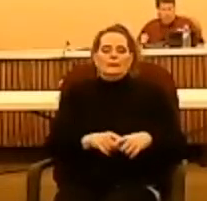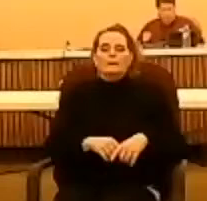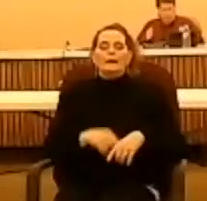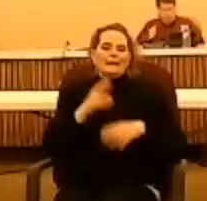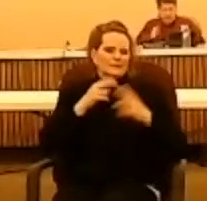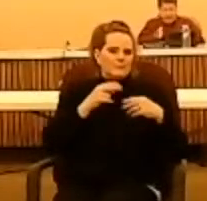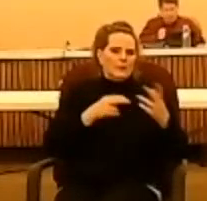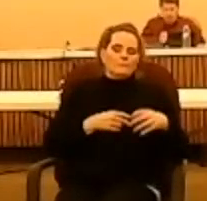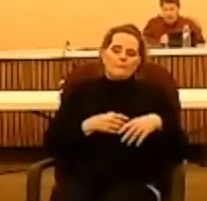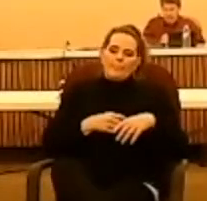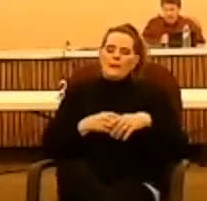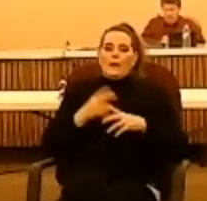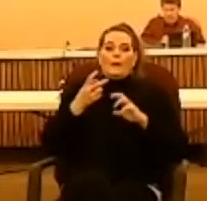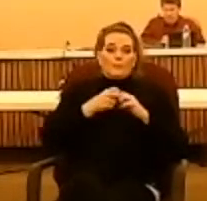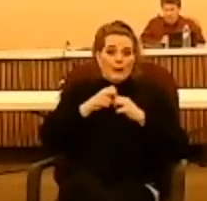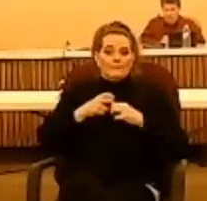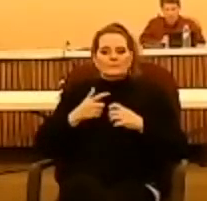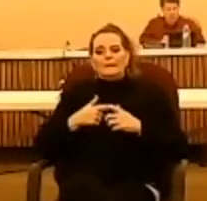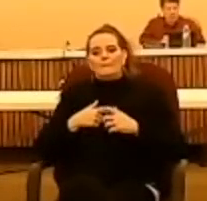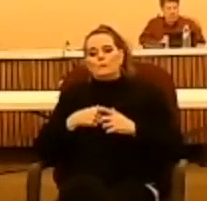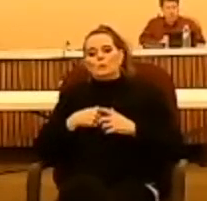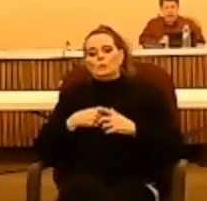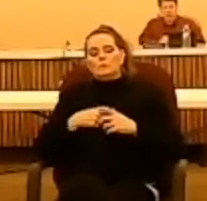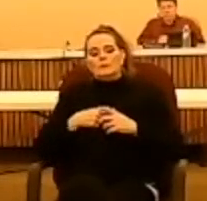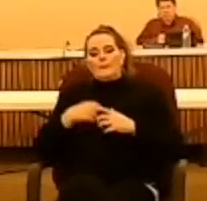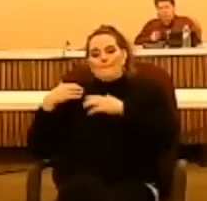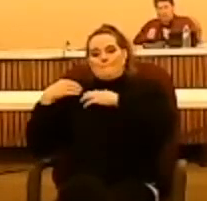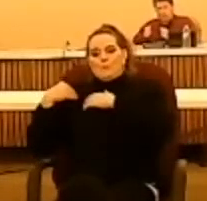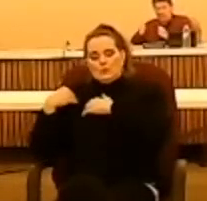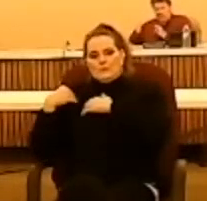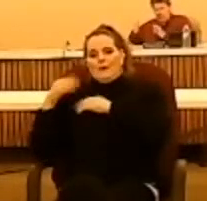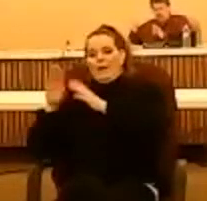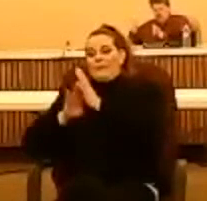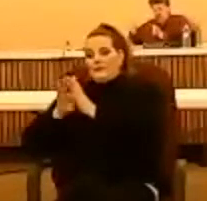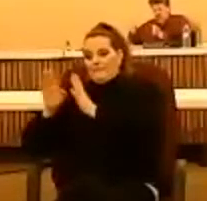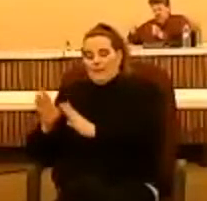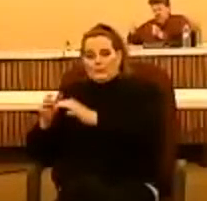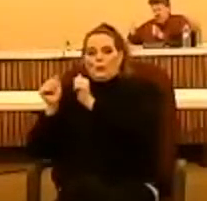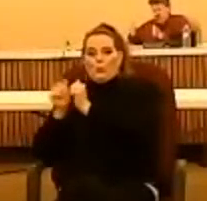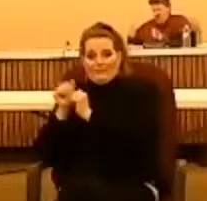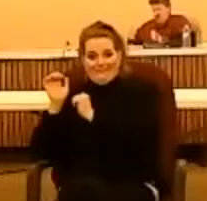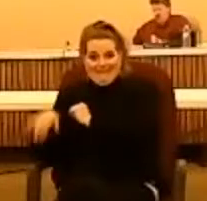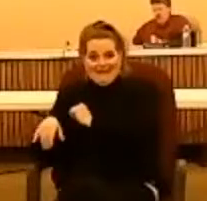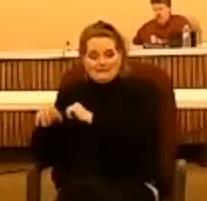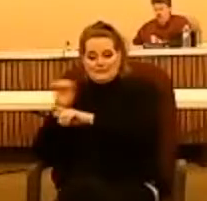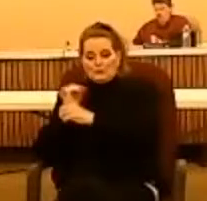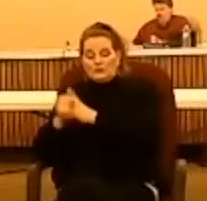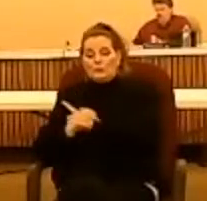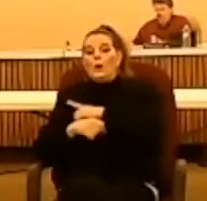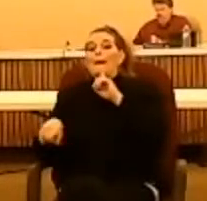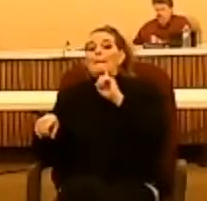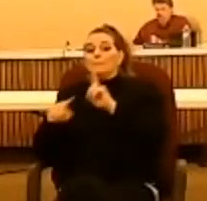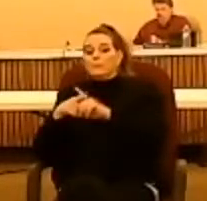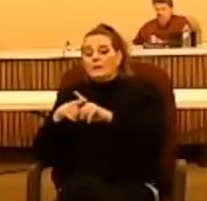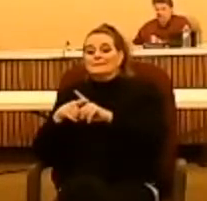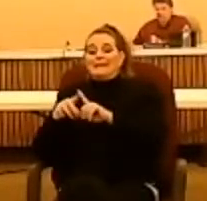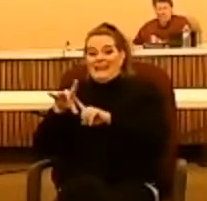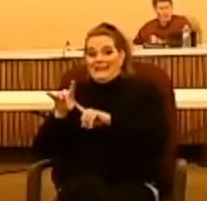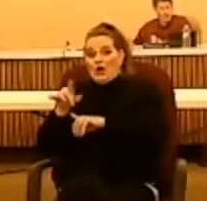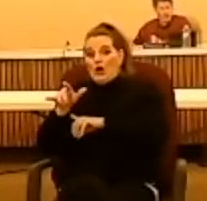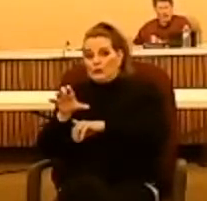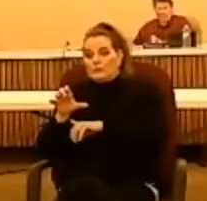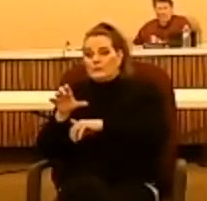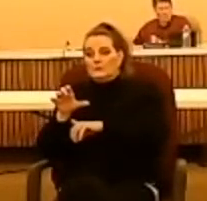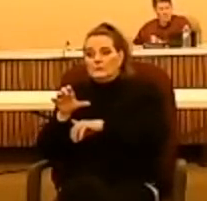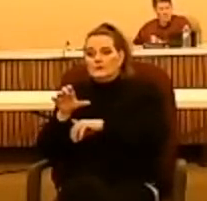if you put that burden on the developer, plus the full $800 per trip